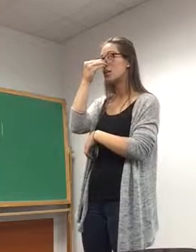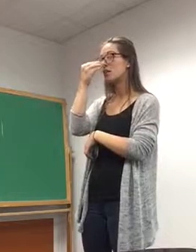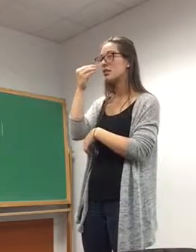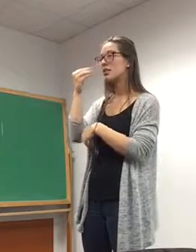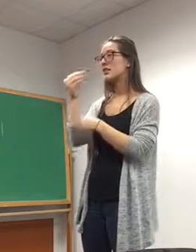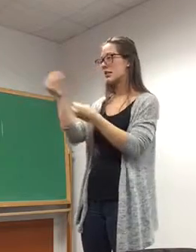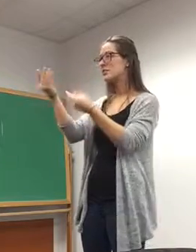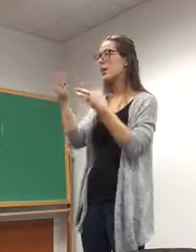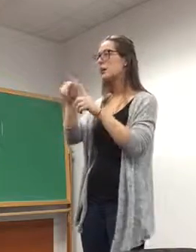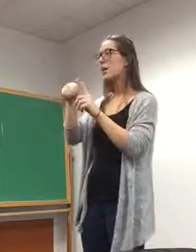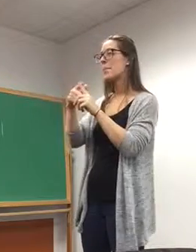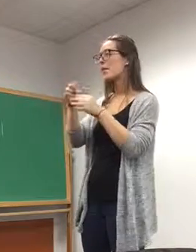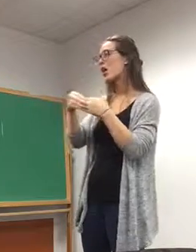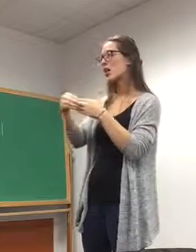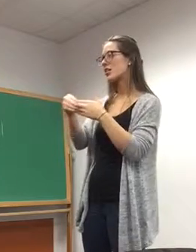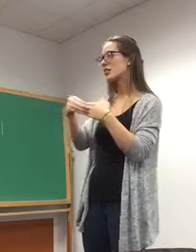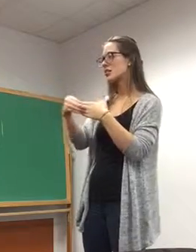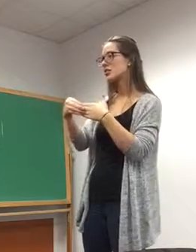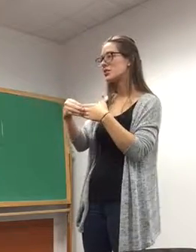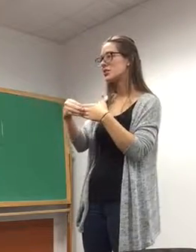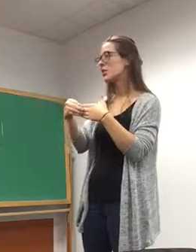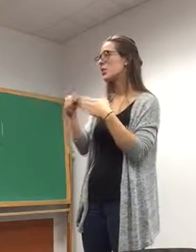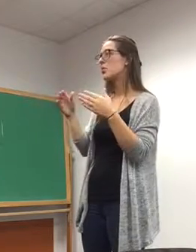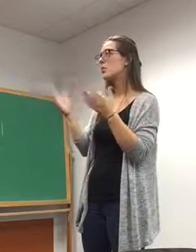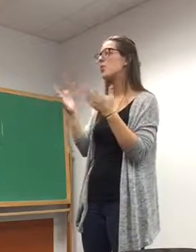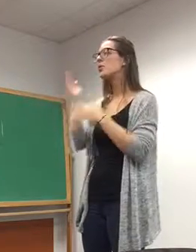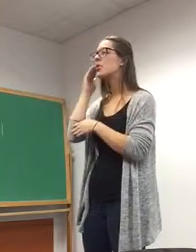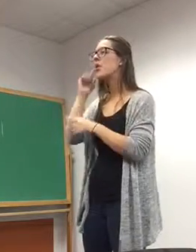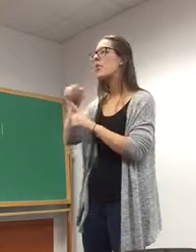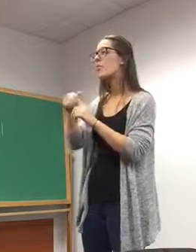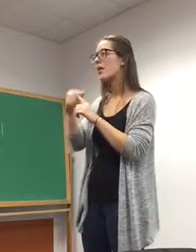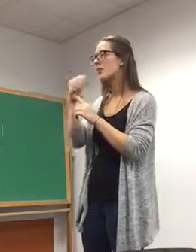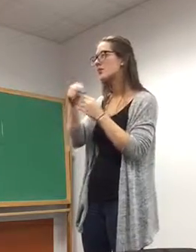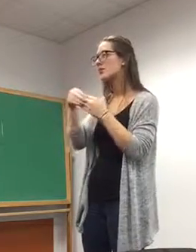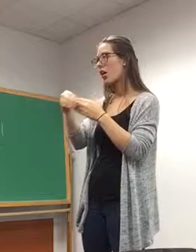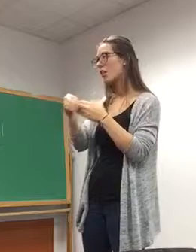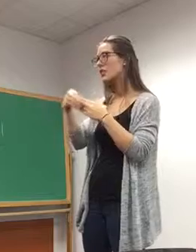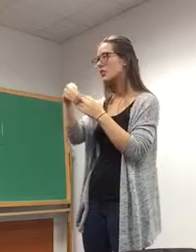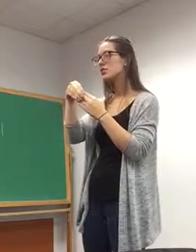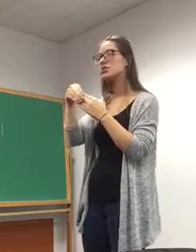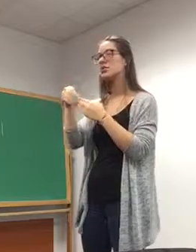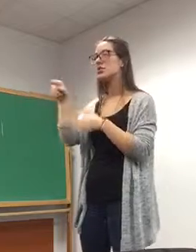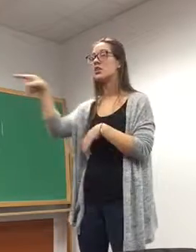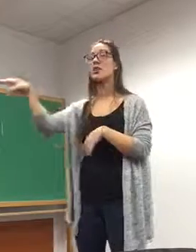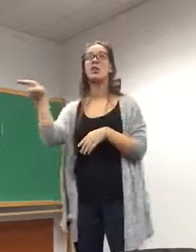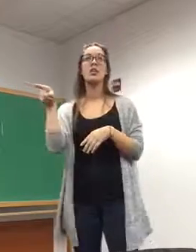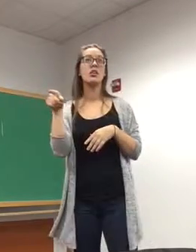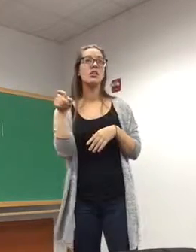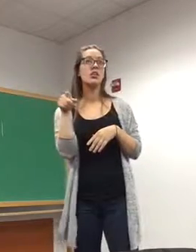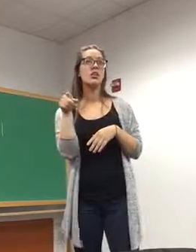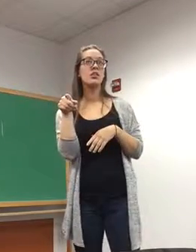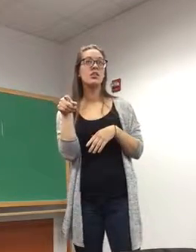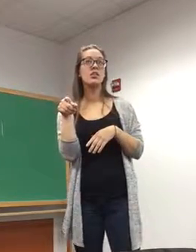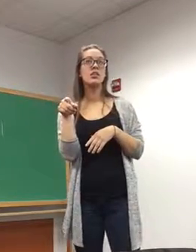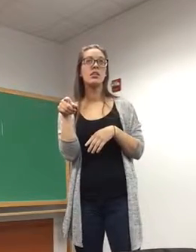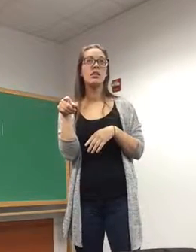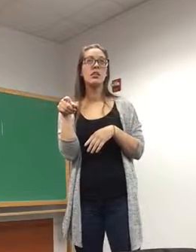now. Tell me something about cartilage. What do you know about cartilage now? Go. Okay, it's fine. Okay, she said